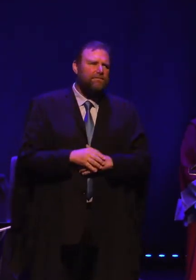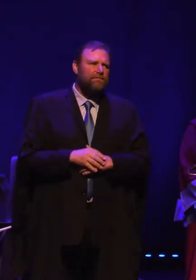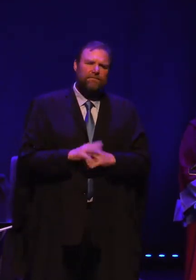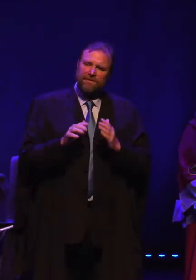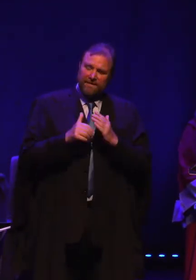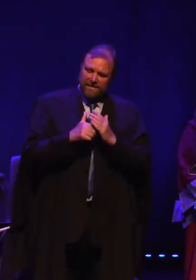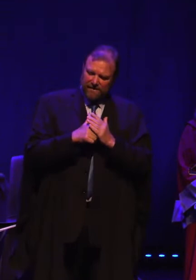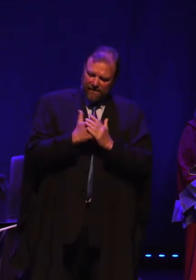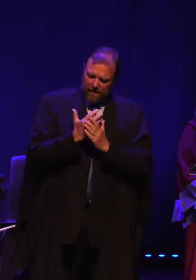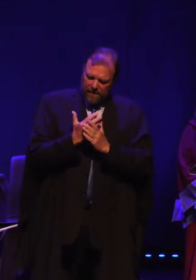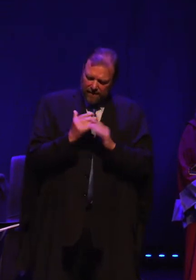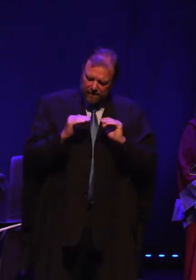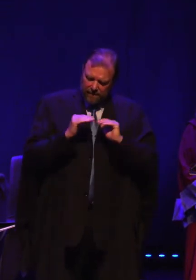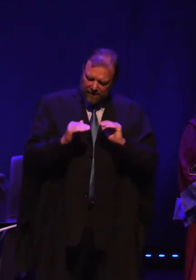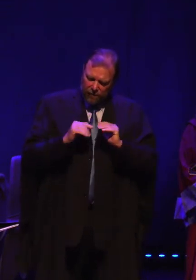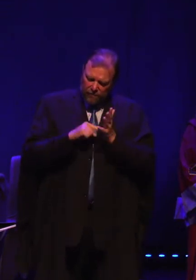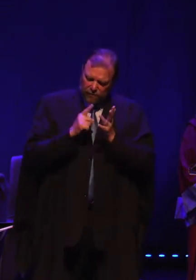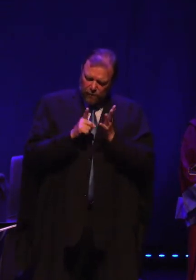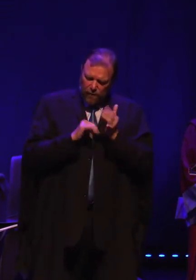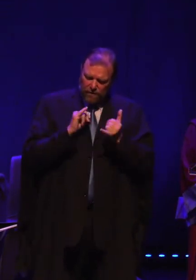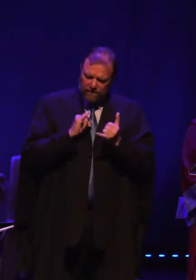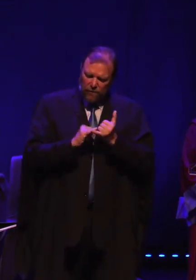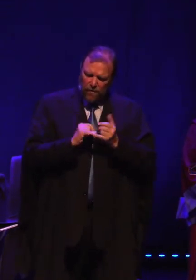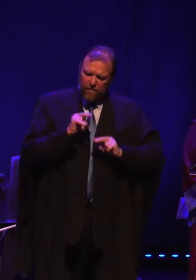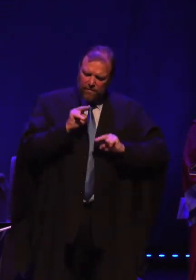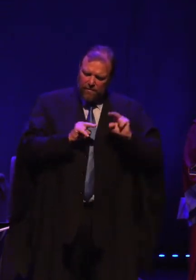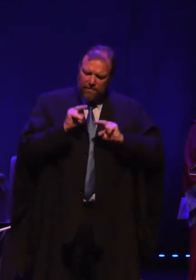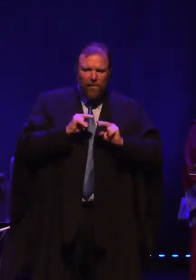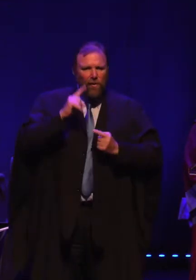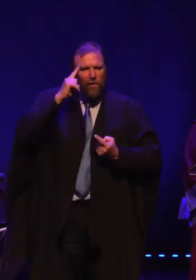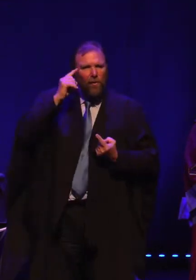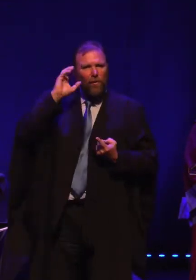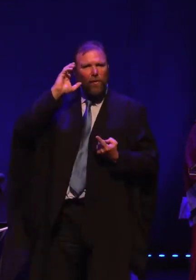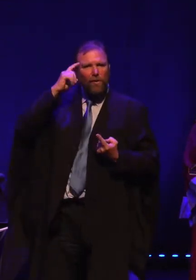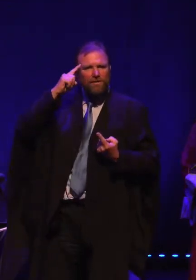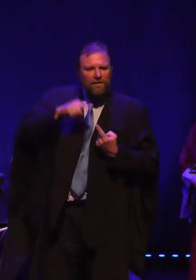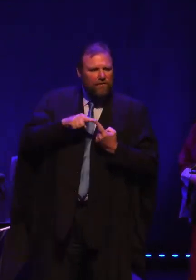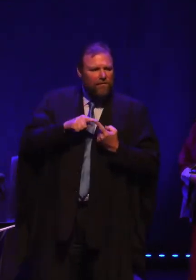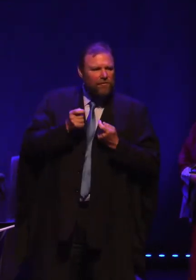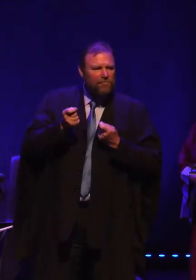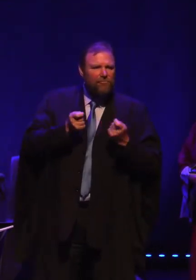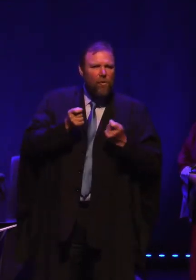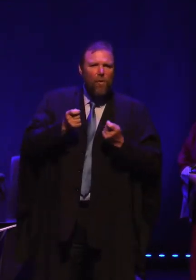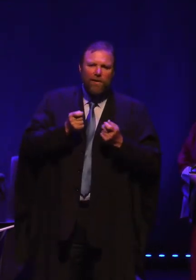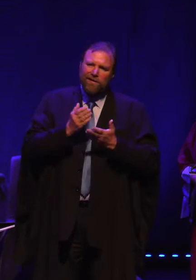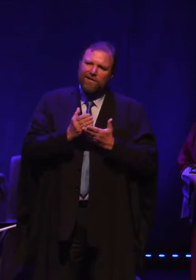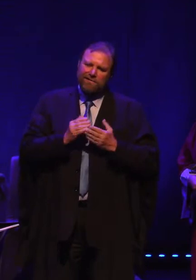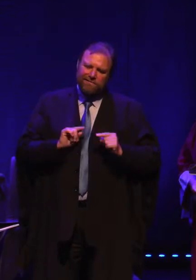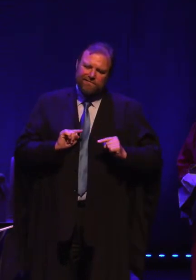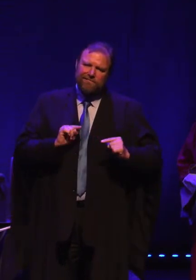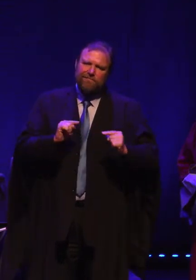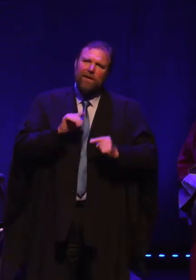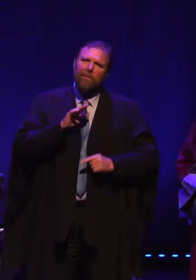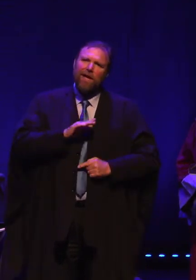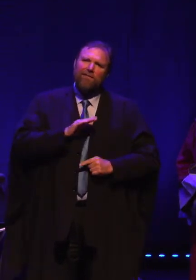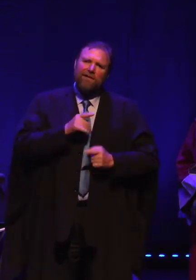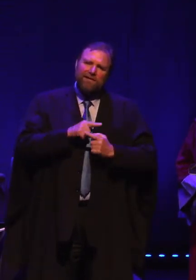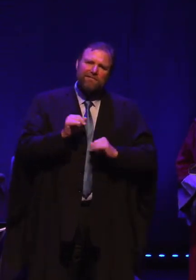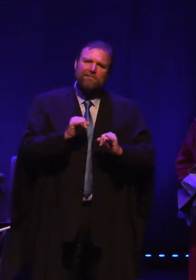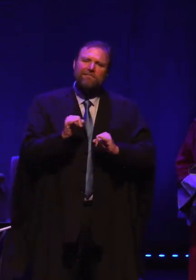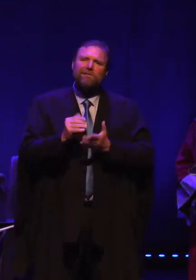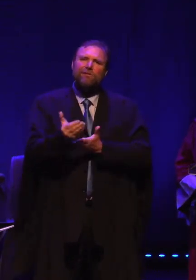Developing Practical Tools for Measuring Cognitive Control and Adverse Behaviour in Secure Psychiatric